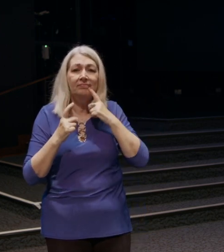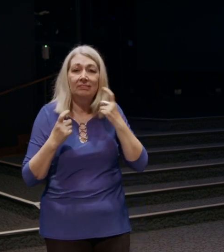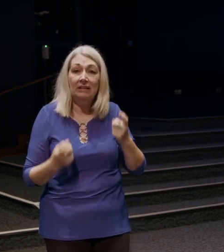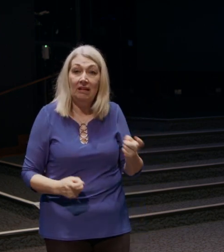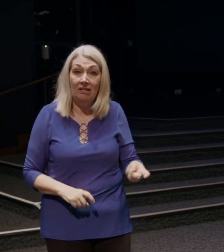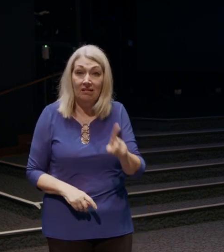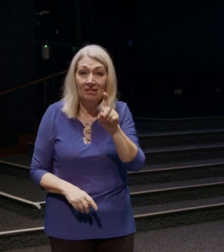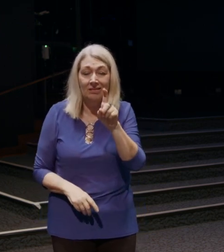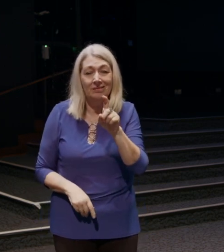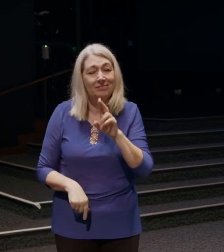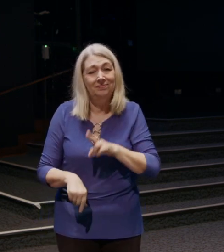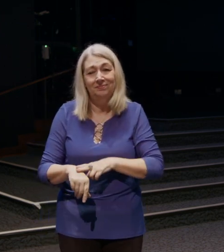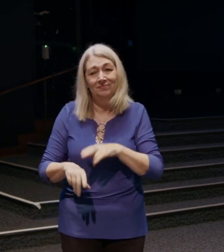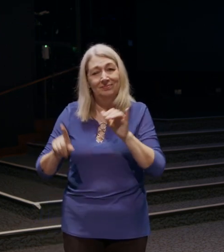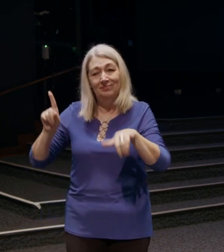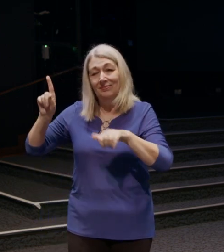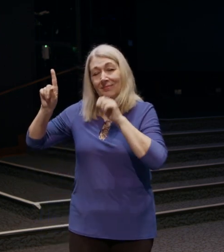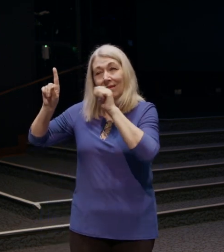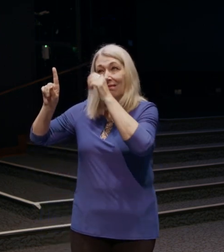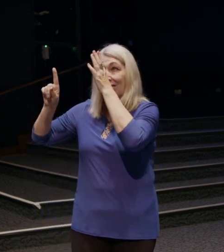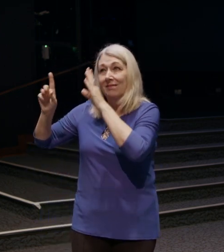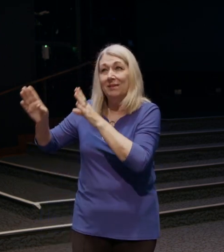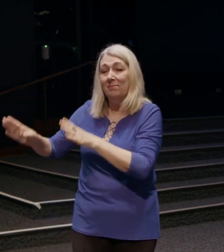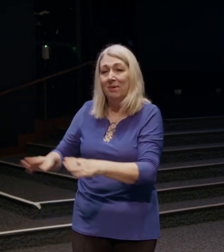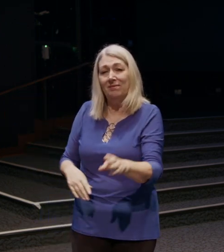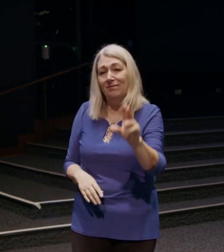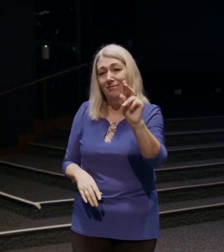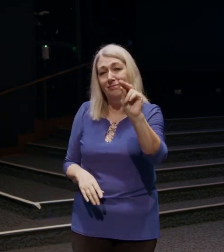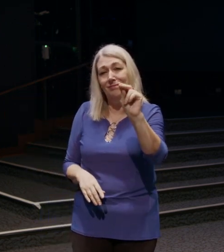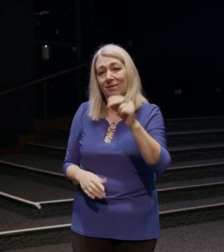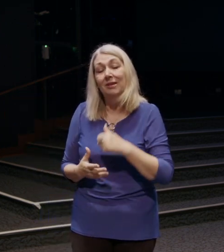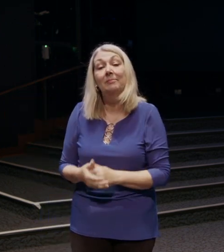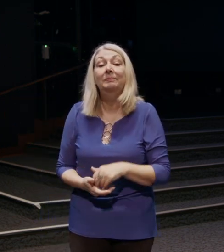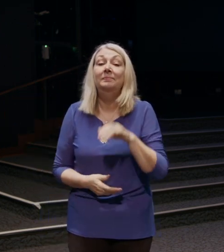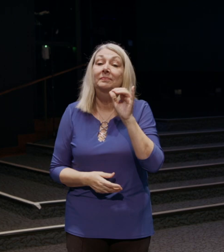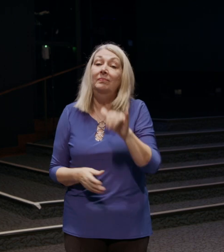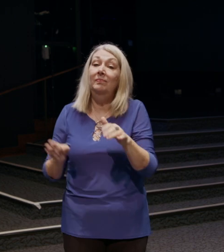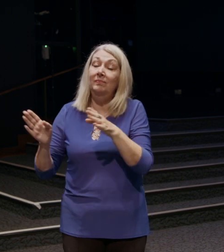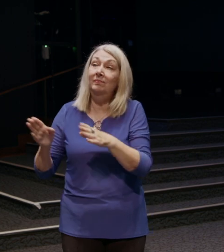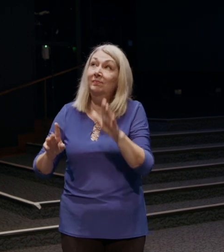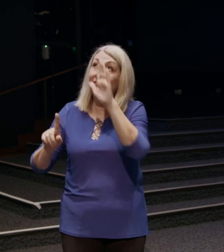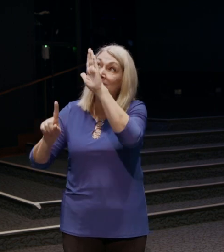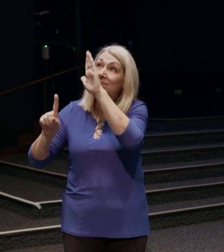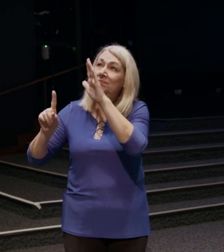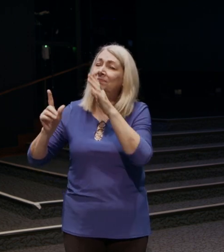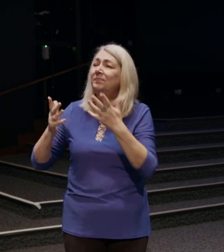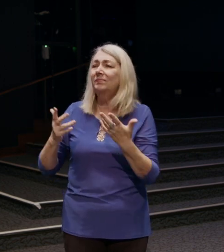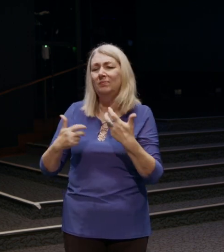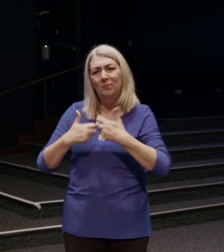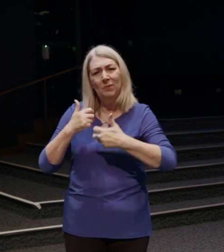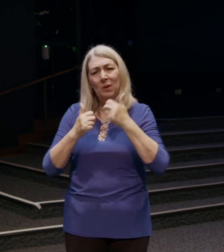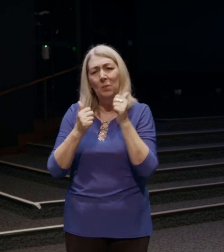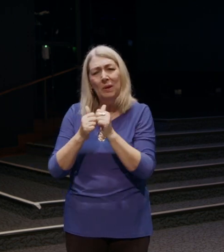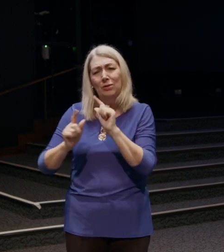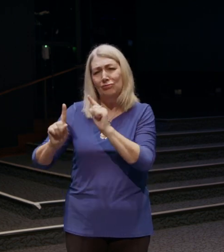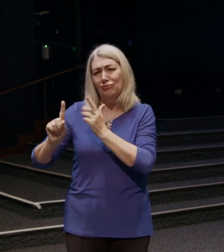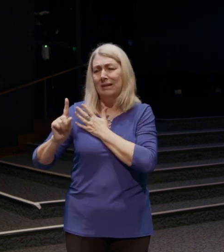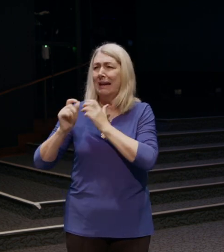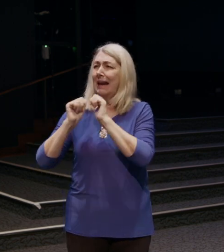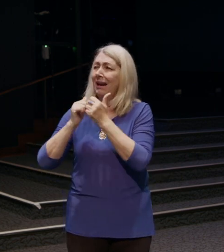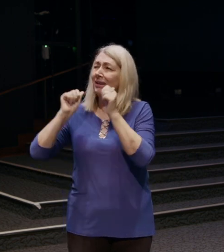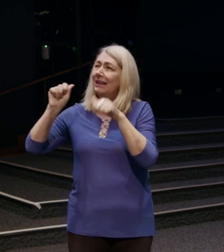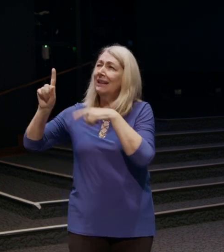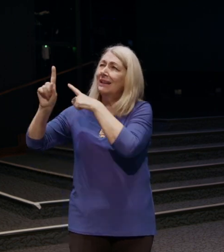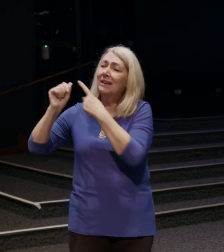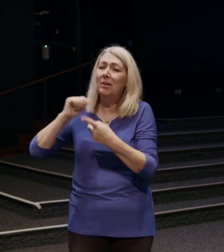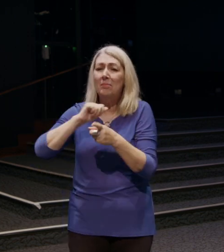Of course not. So the question then, the dilemma of grace, how does God punish